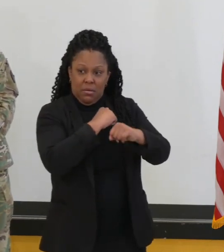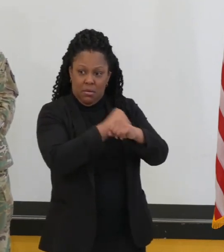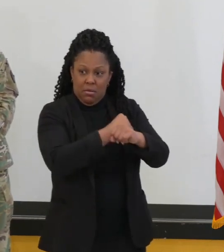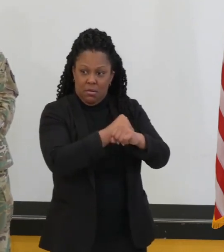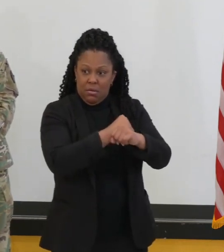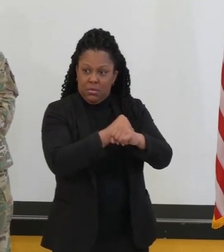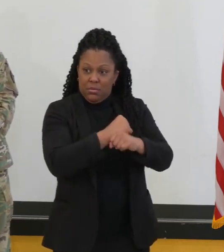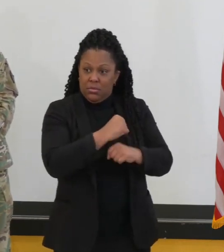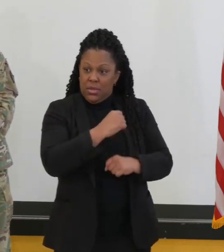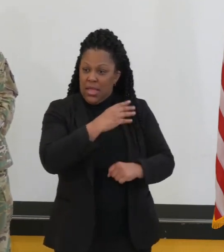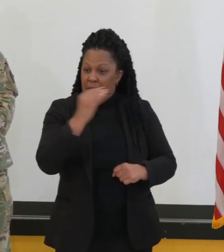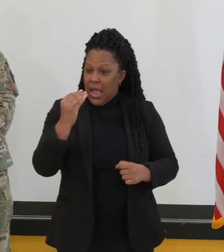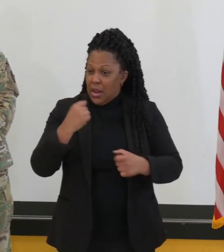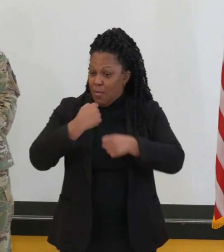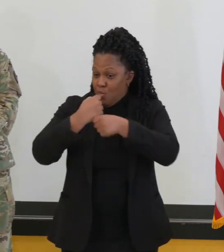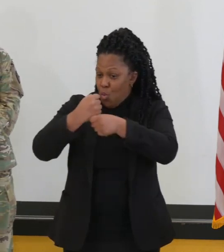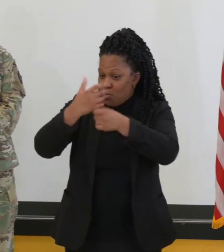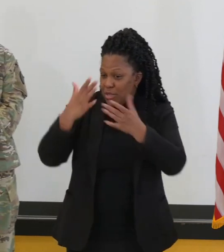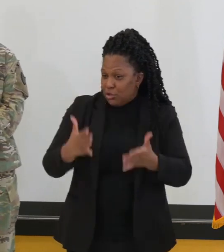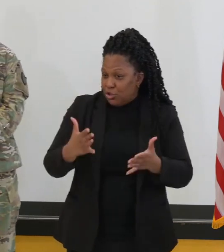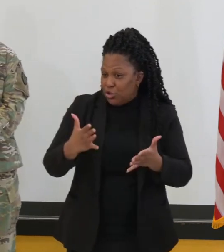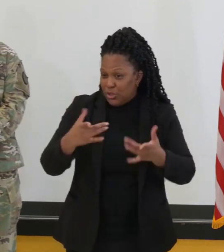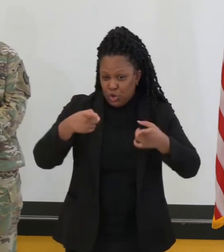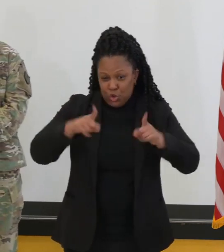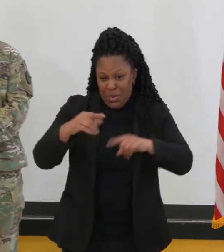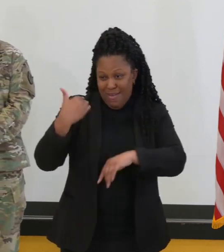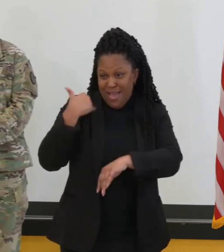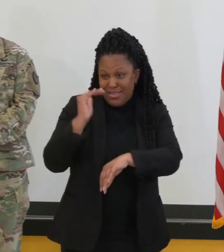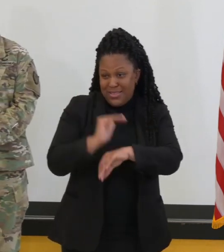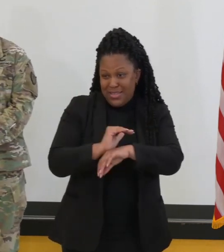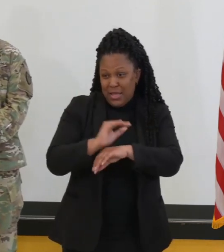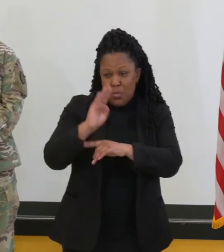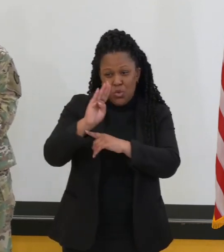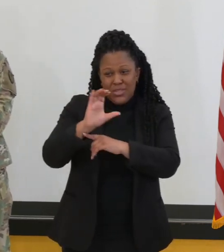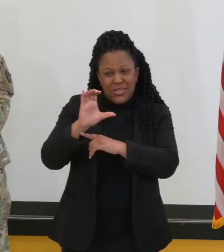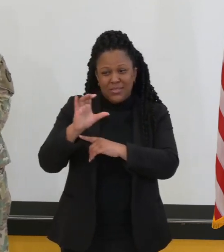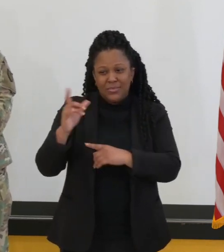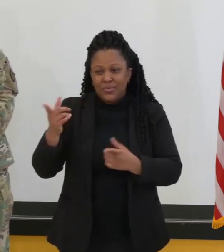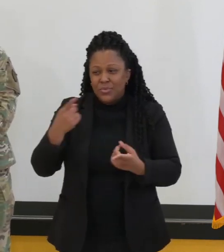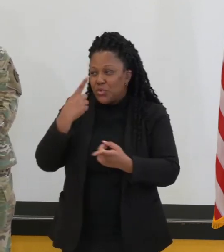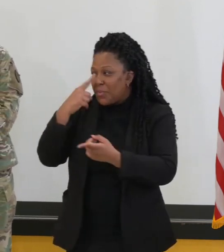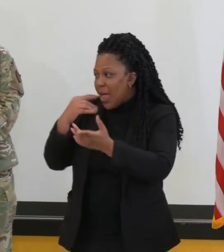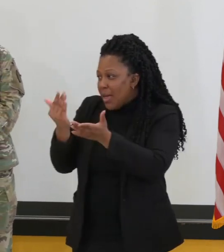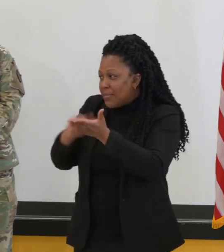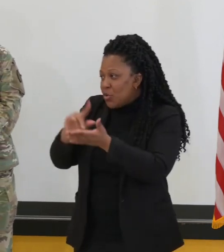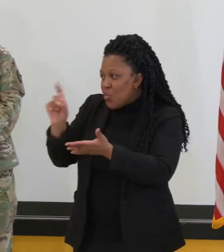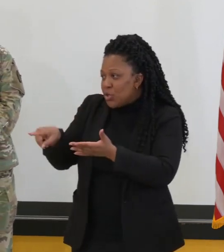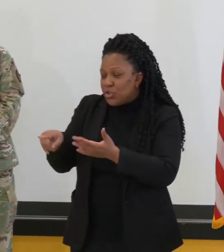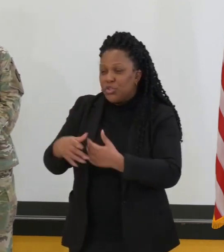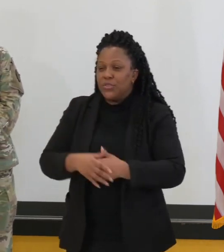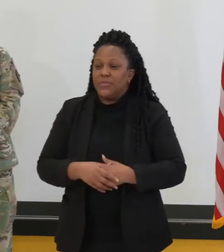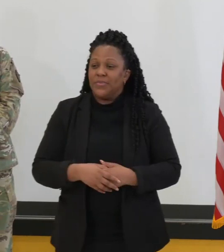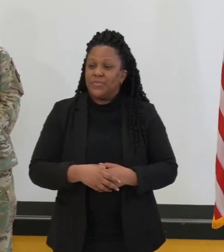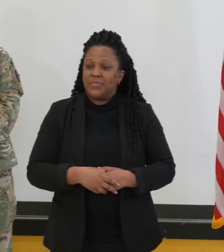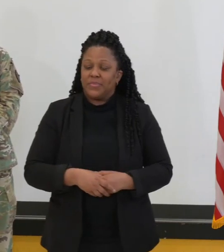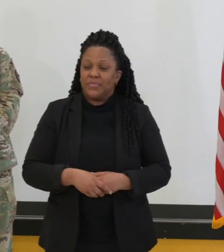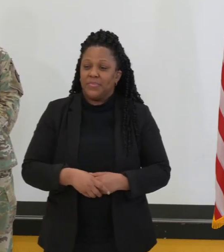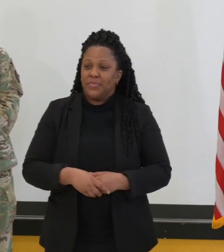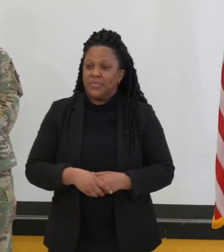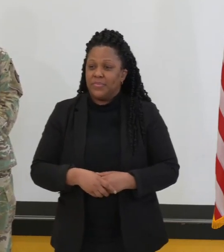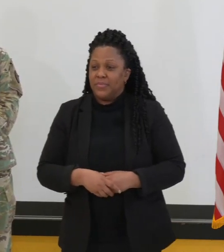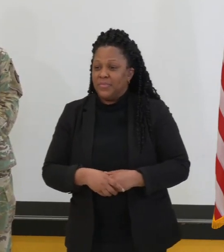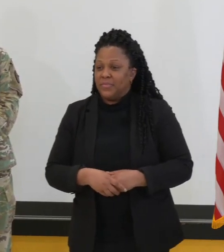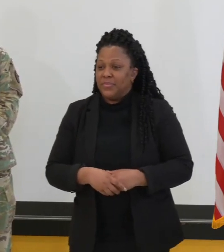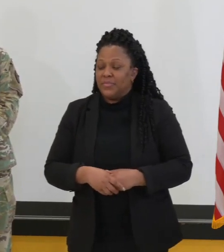you say it again? Because last night's response by police to the demonstrators and protesters at the police headquarters,